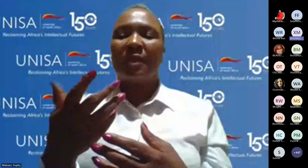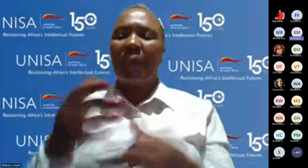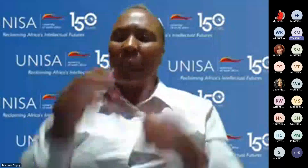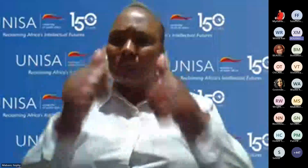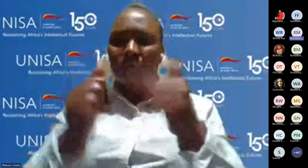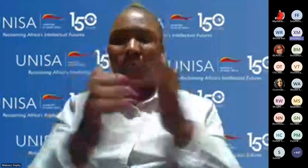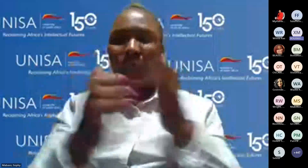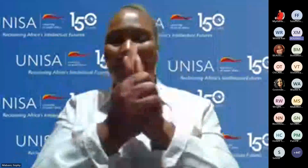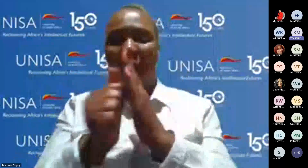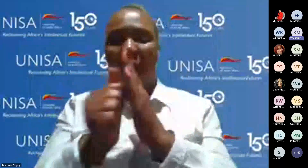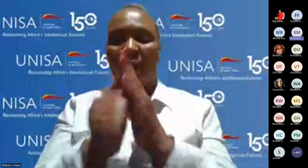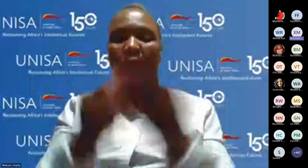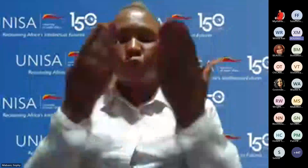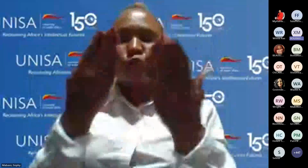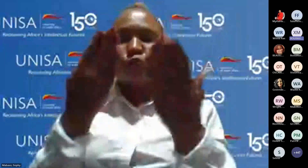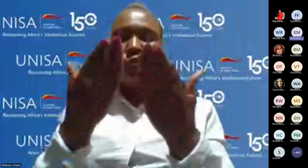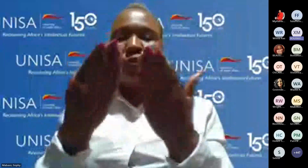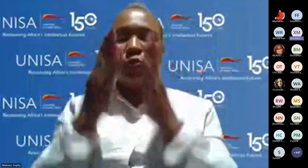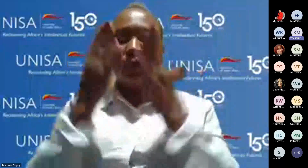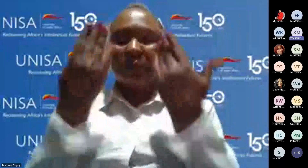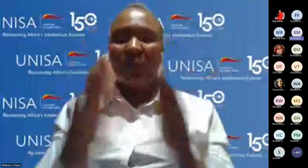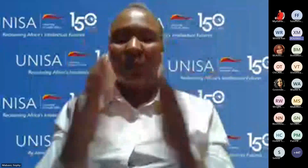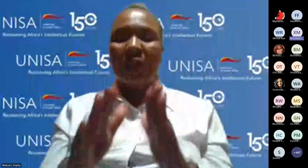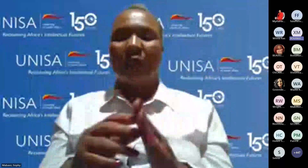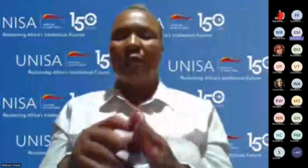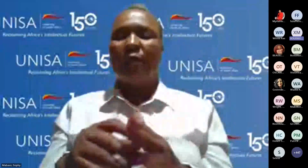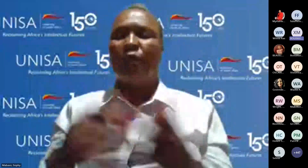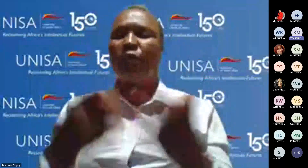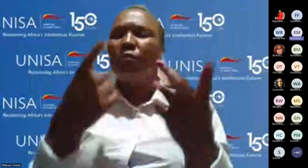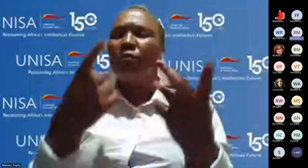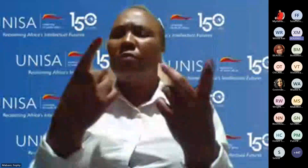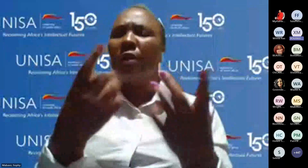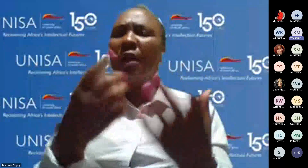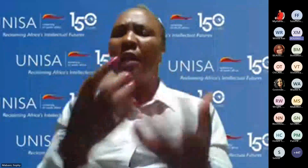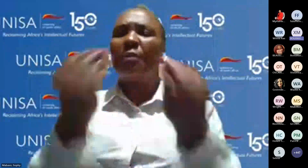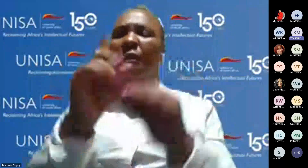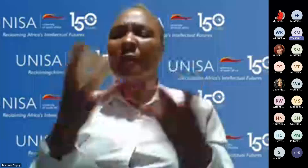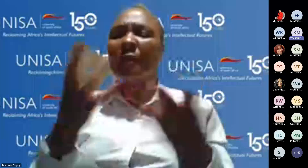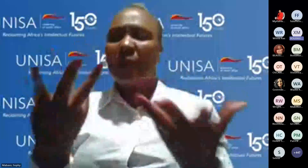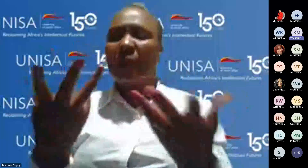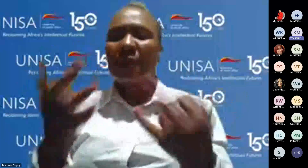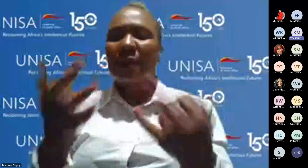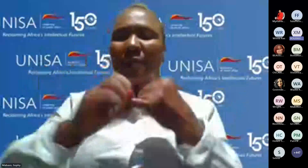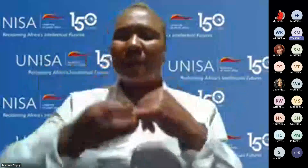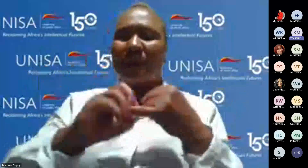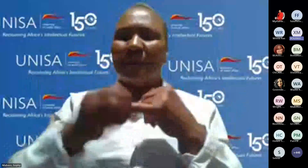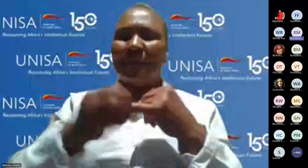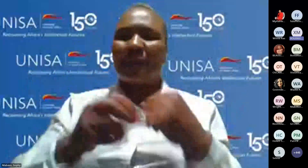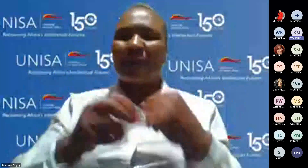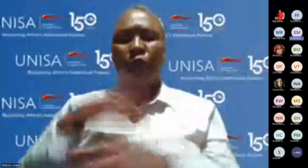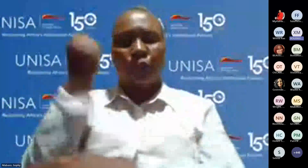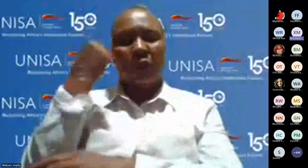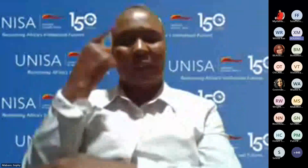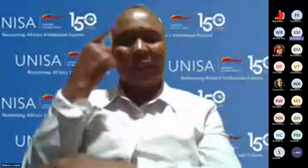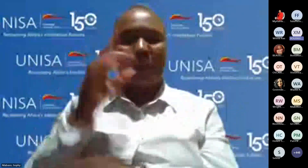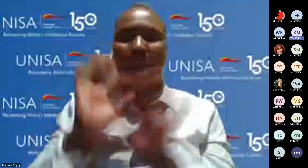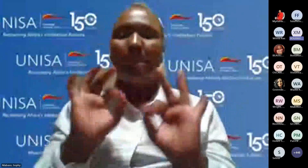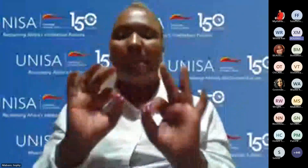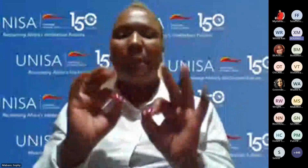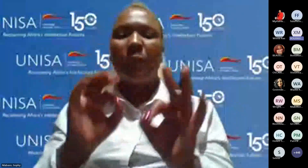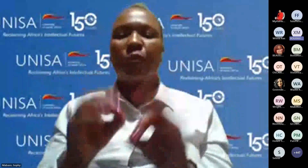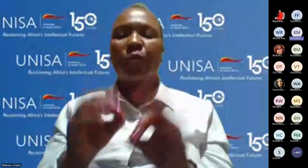that a student must have, is it trying to paraphrase? I just need clarity with that. What do we